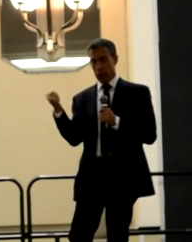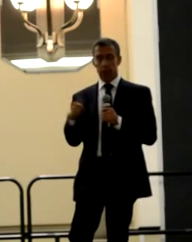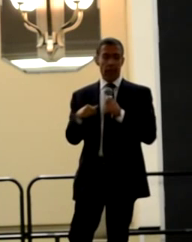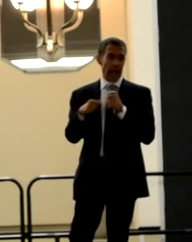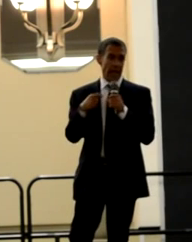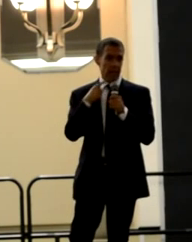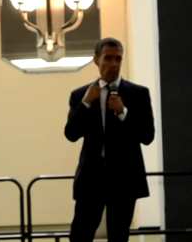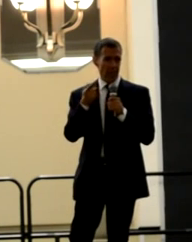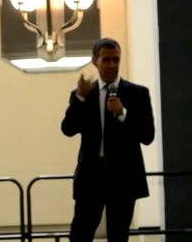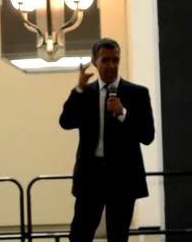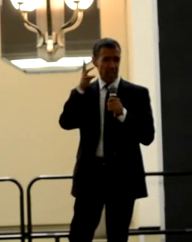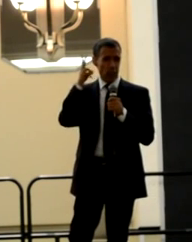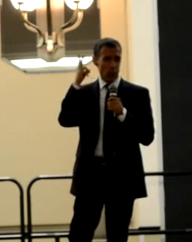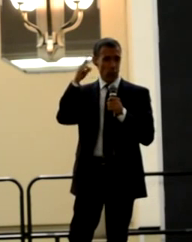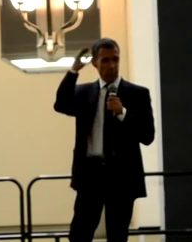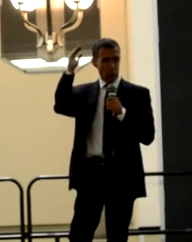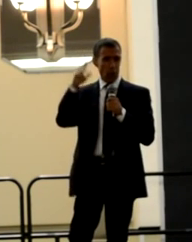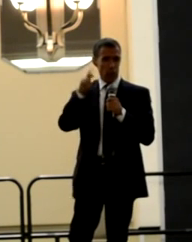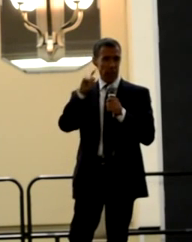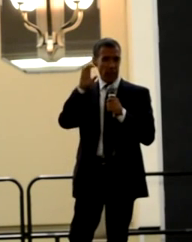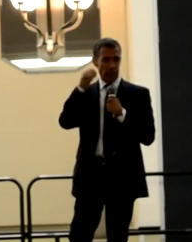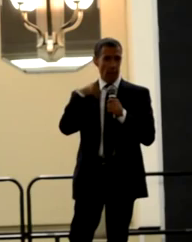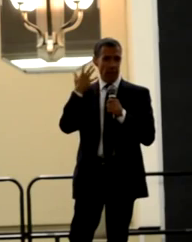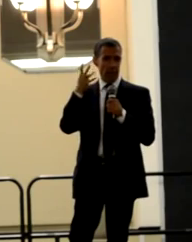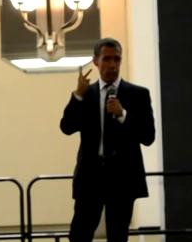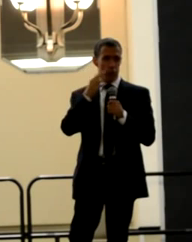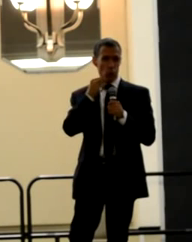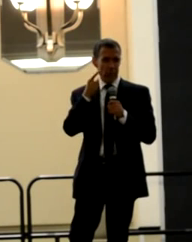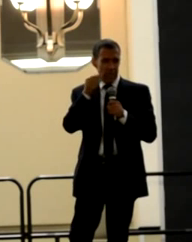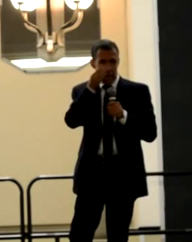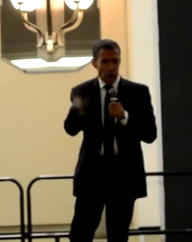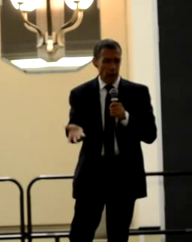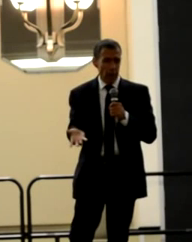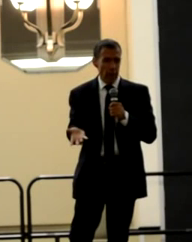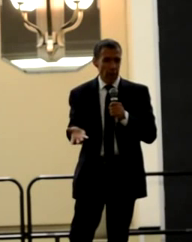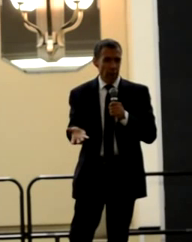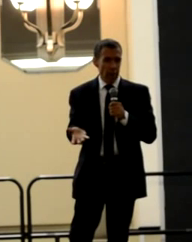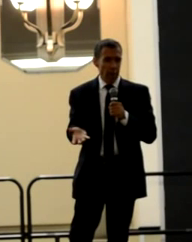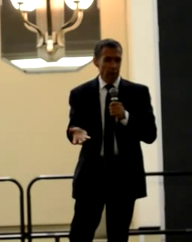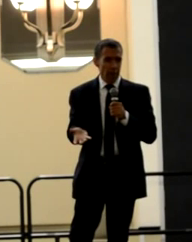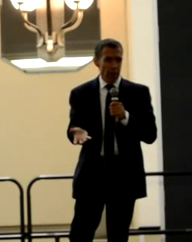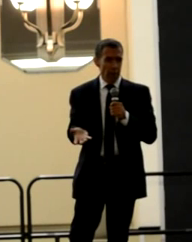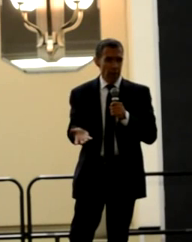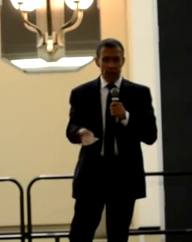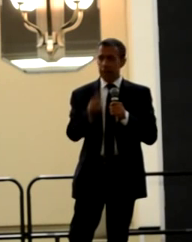her. And I said, what? He's like a 6'2", big, tall, Gentile guy. I'm a 5'2", Jew. What does he care?